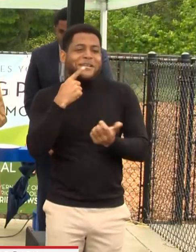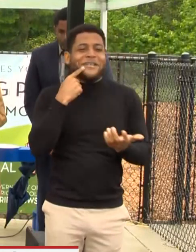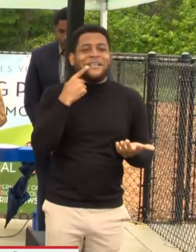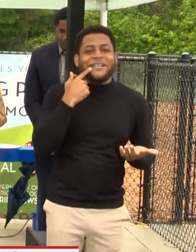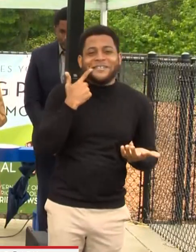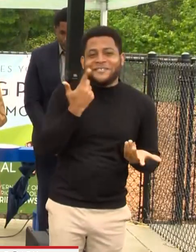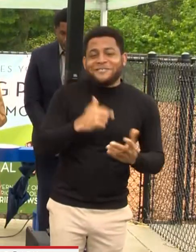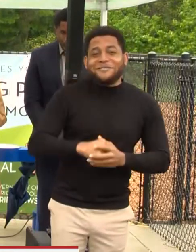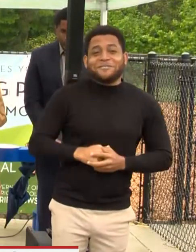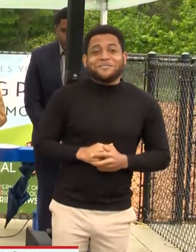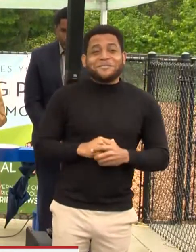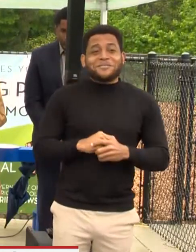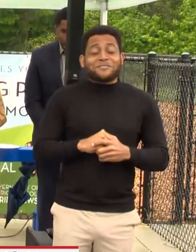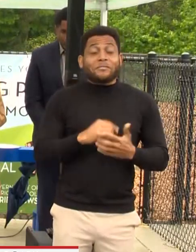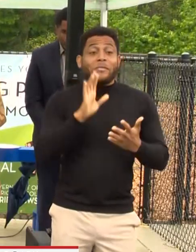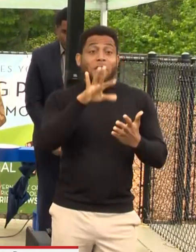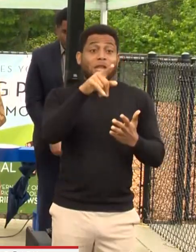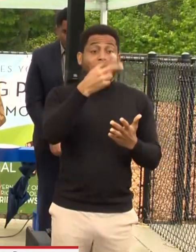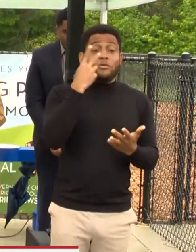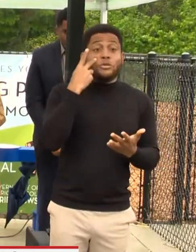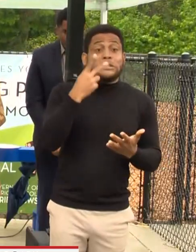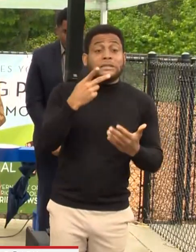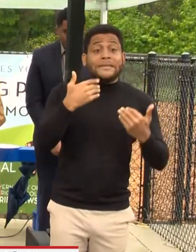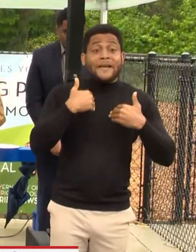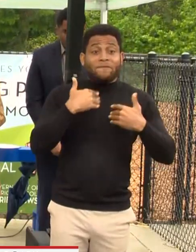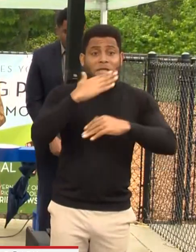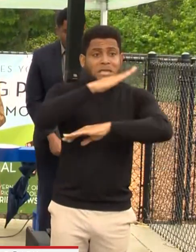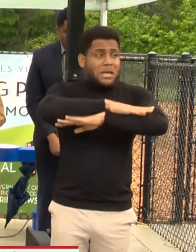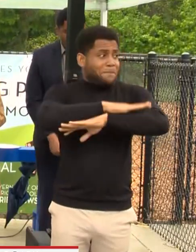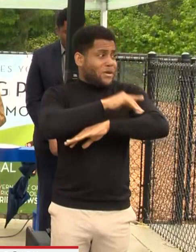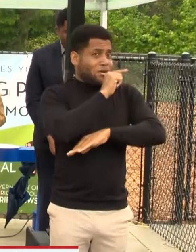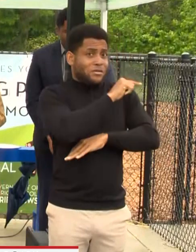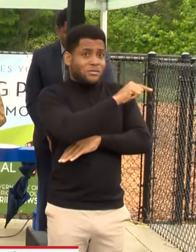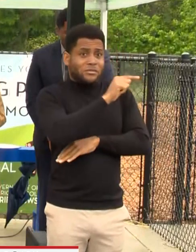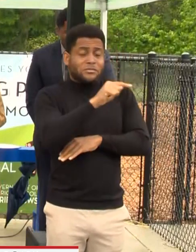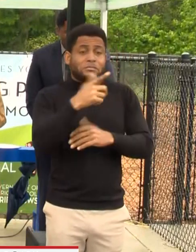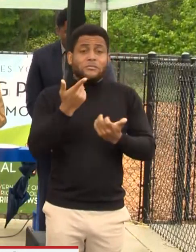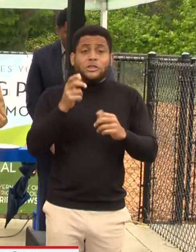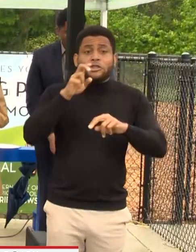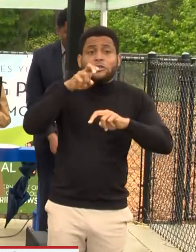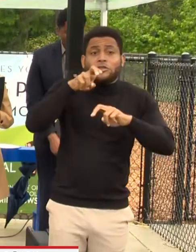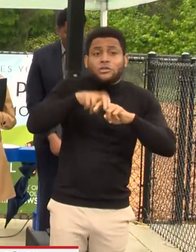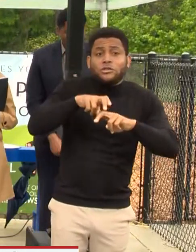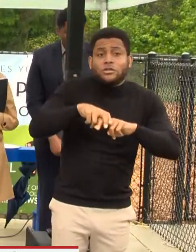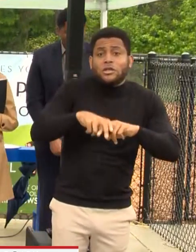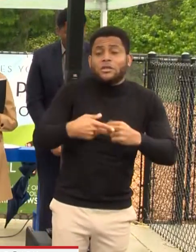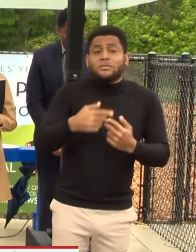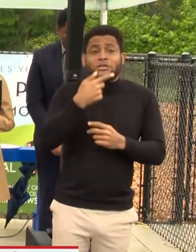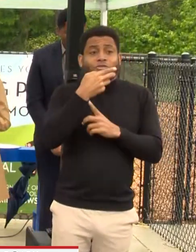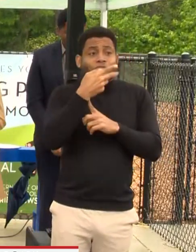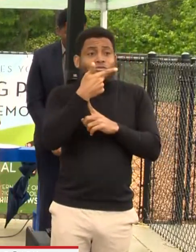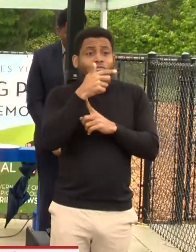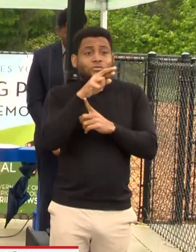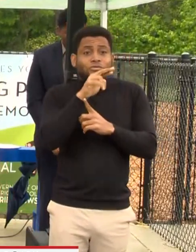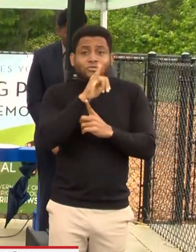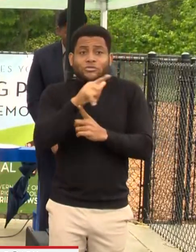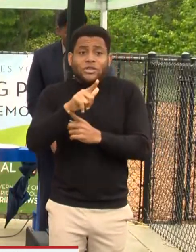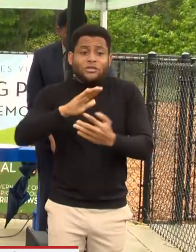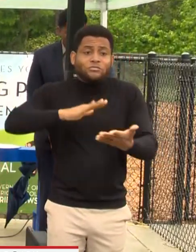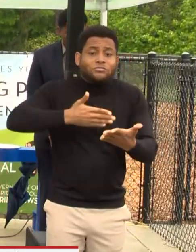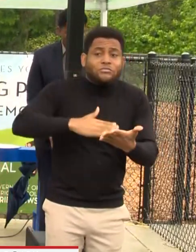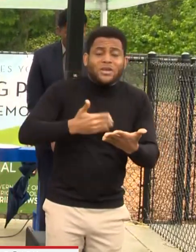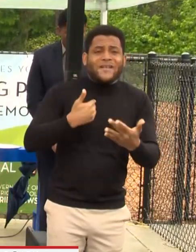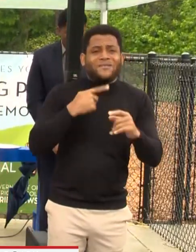tables, and we have grills. We love the dog birthday parties. So go to our permits,